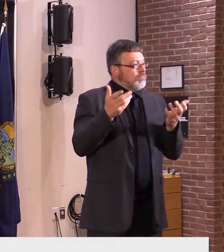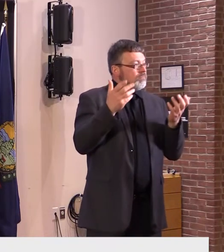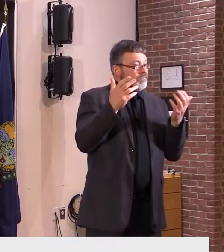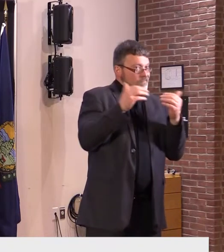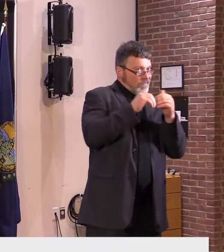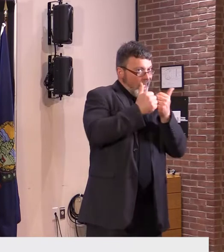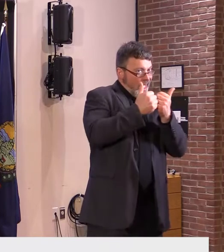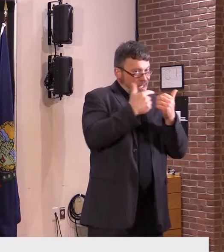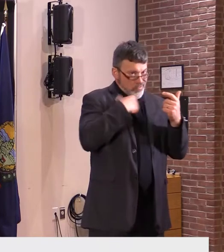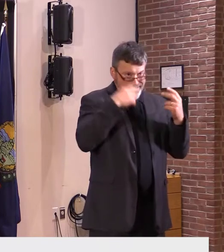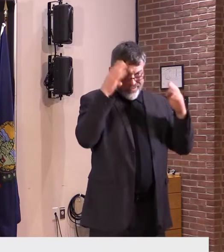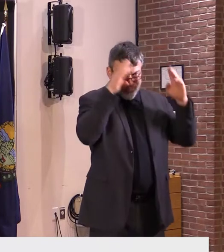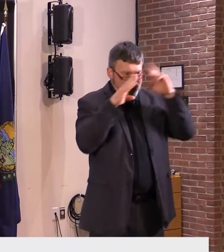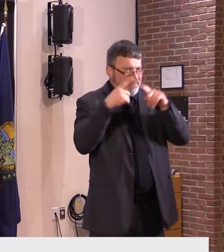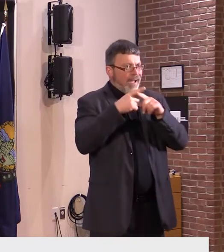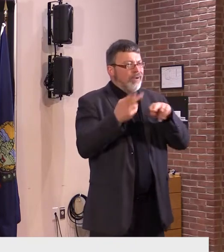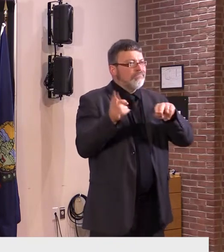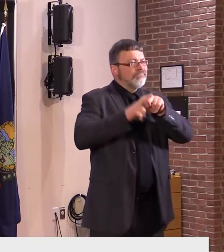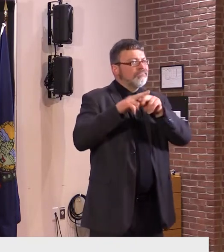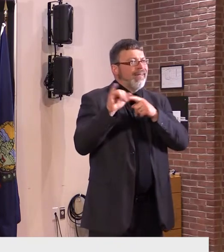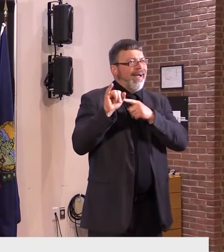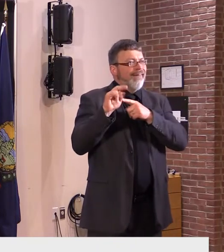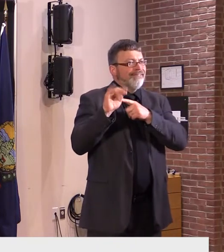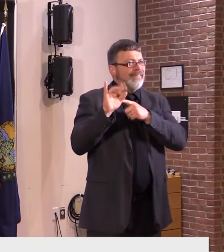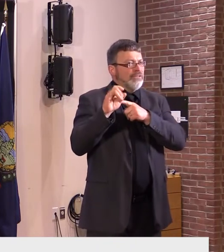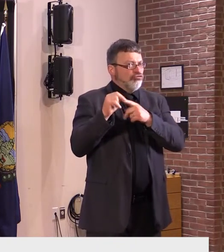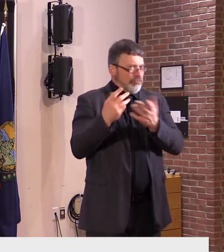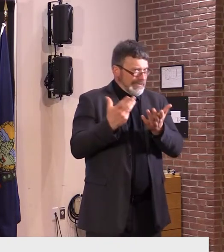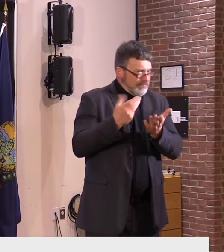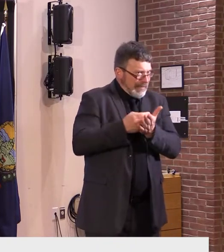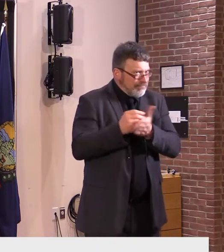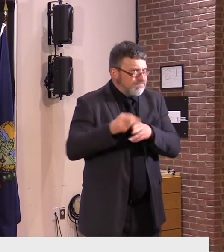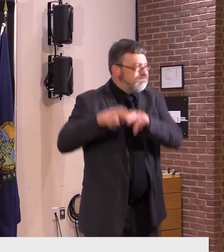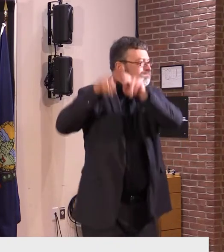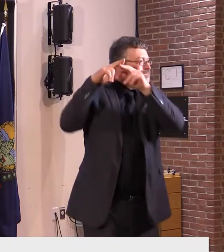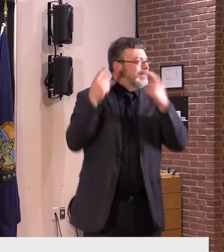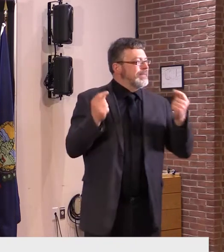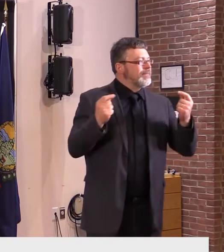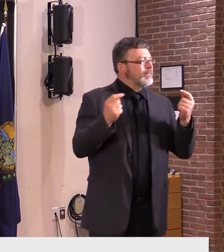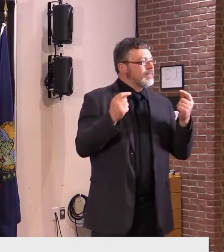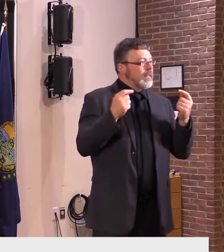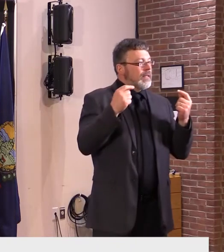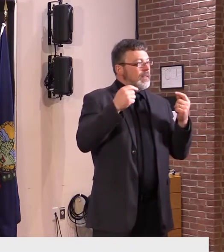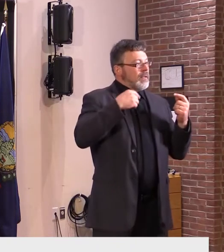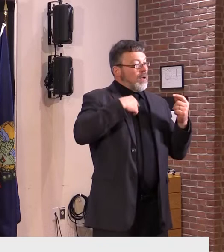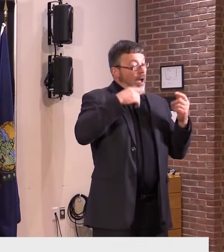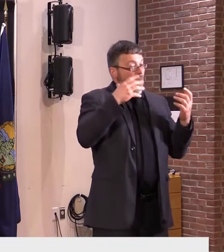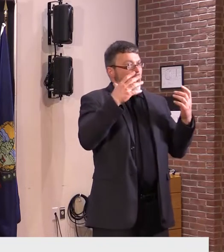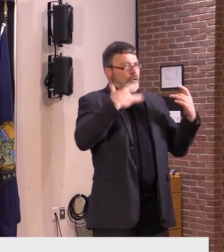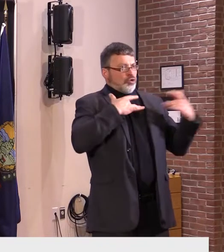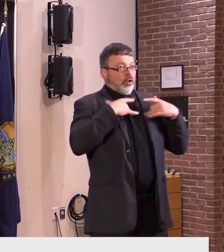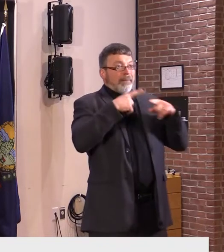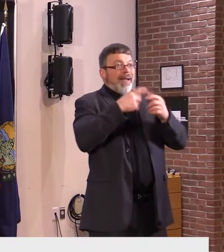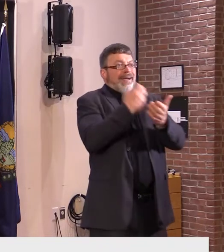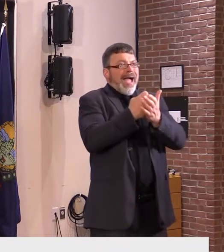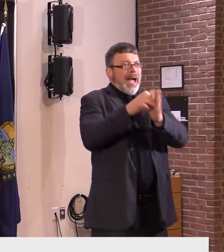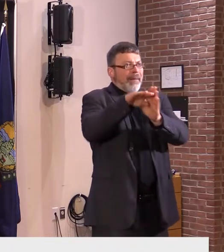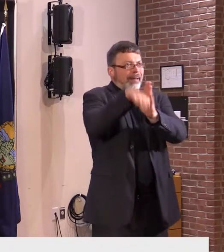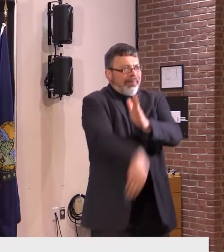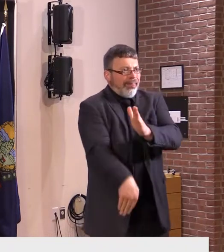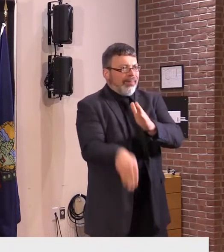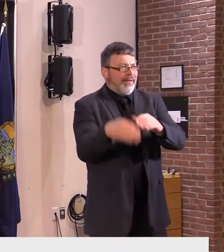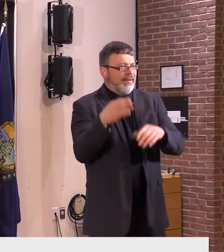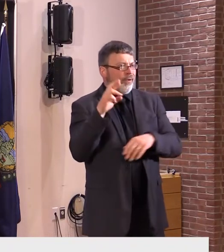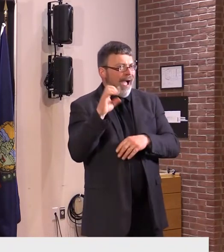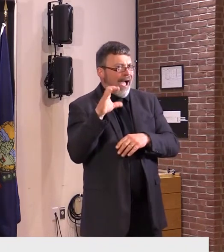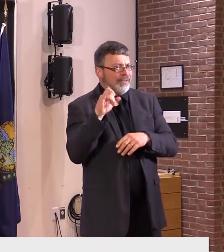a possible recession as a result of the inflation. And again, I think we need a seasoned team